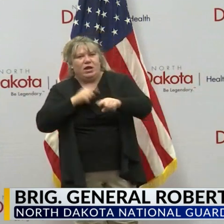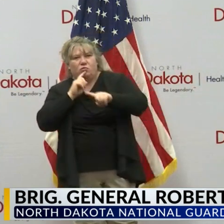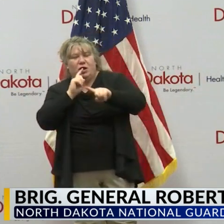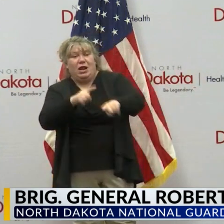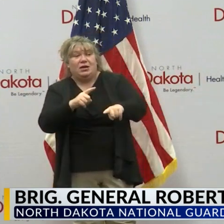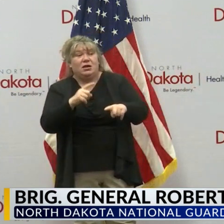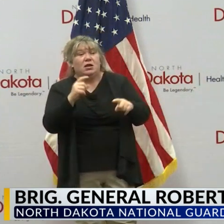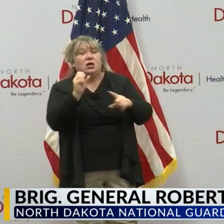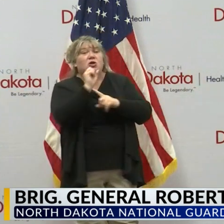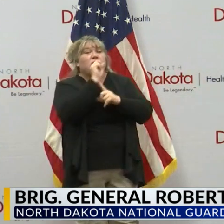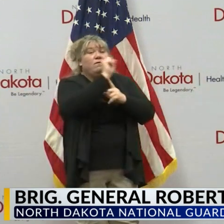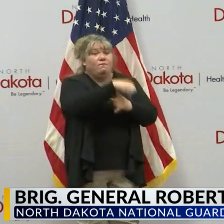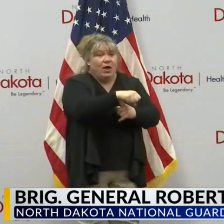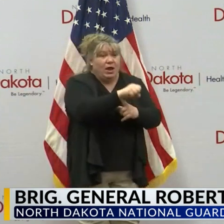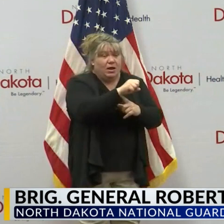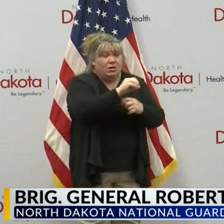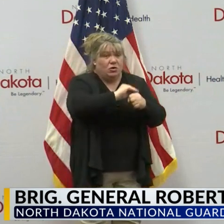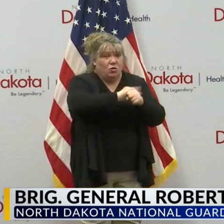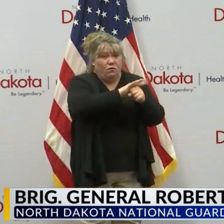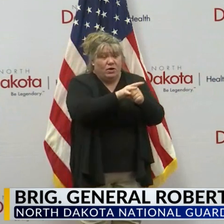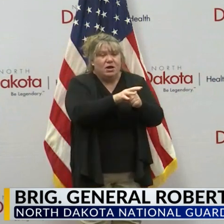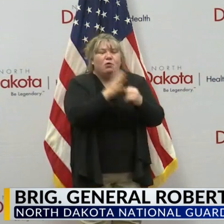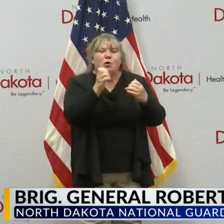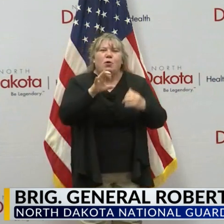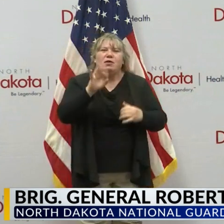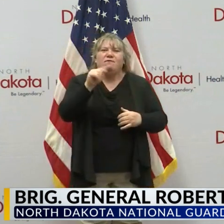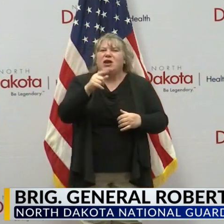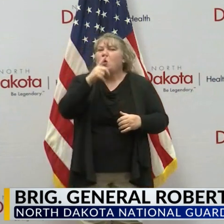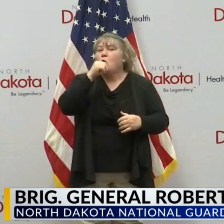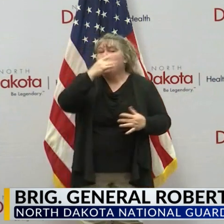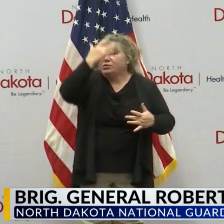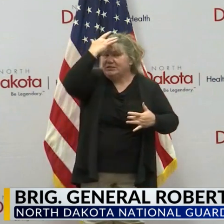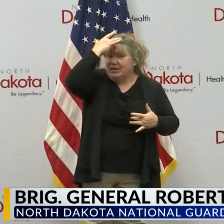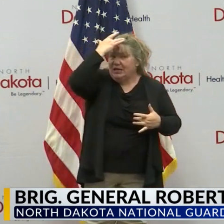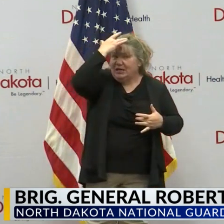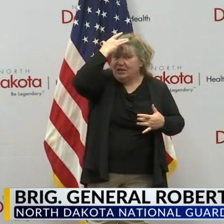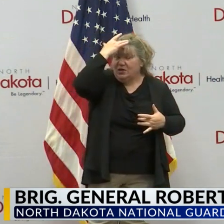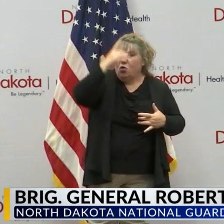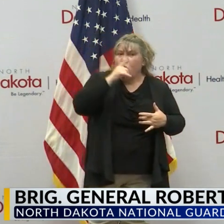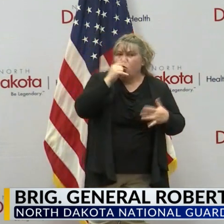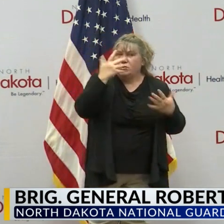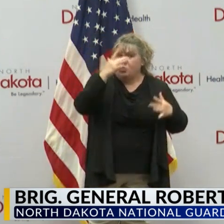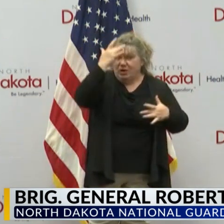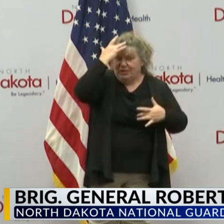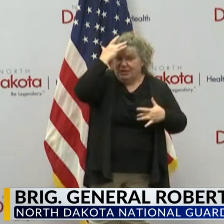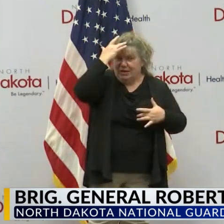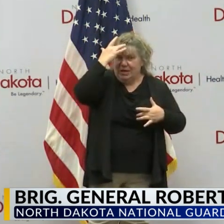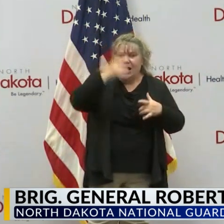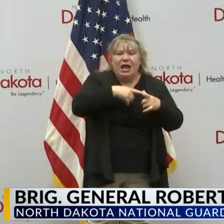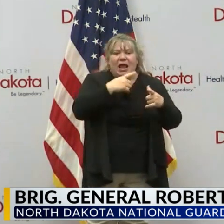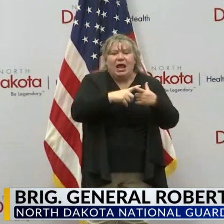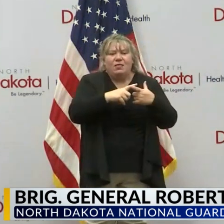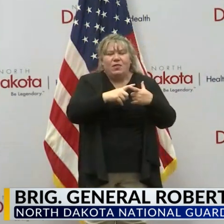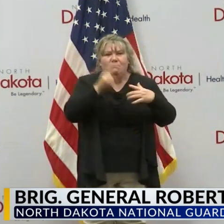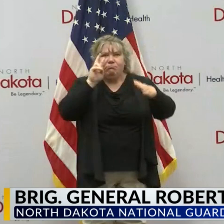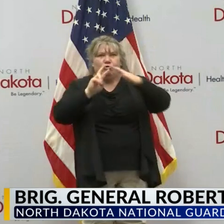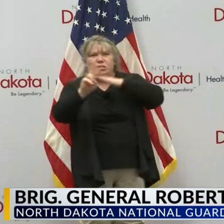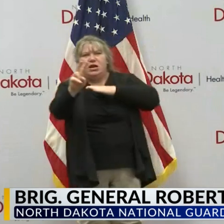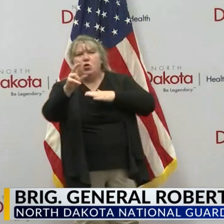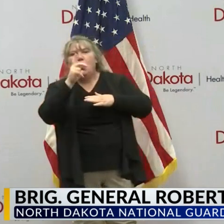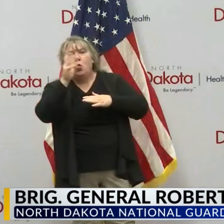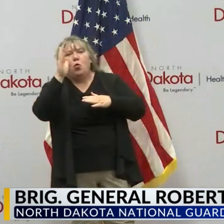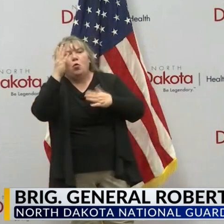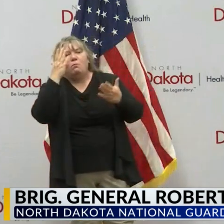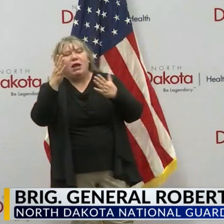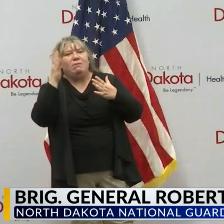to fight the COVID-19, we definitely want to find out who has the disease process and then get ahead of it. This is consistent